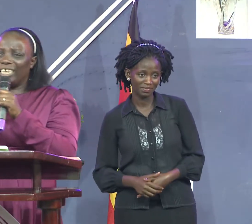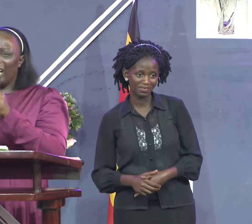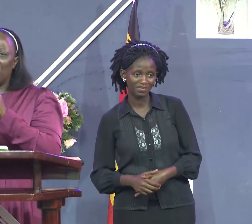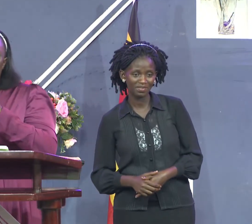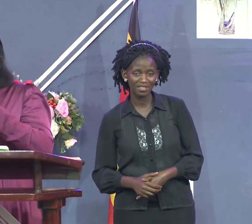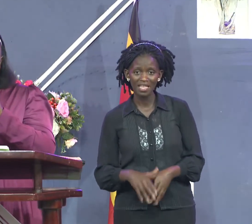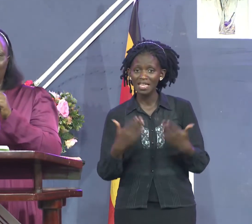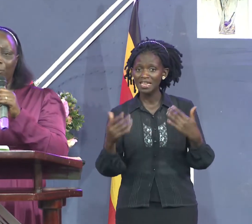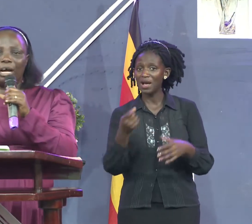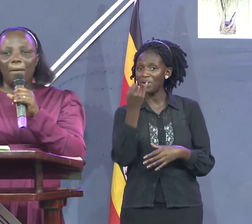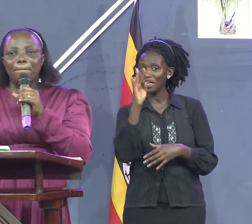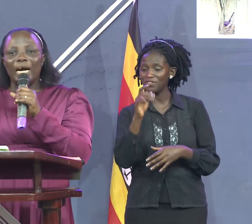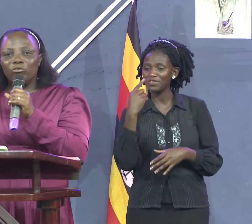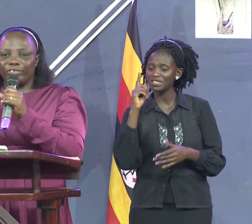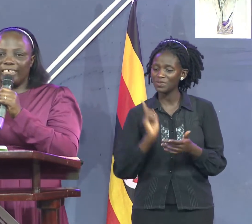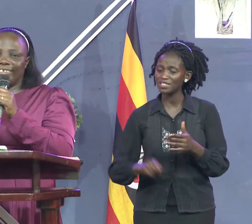prepare it.